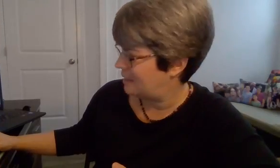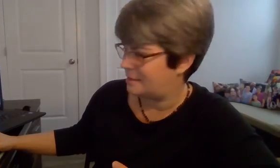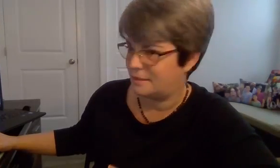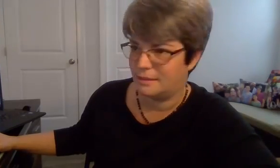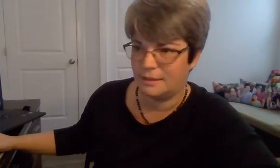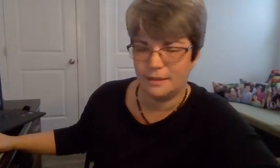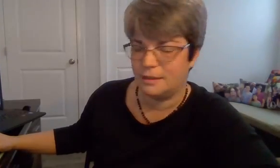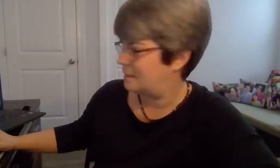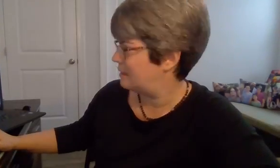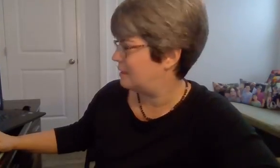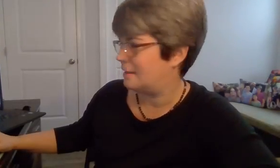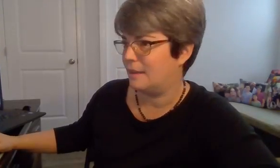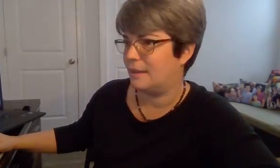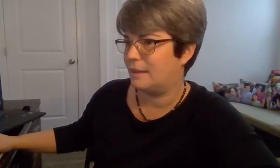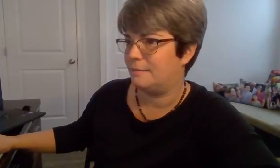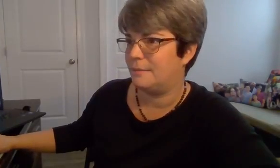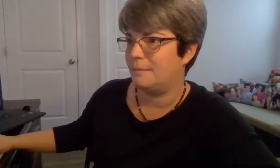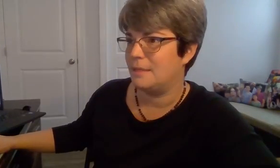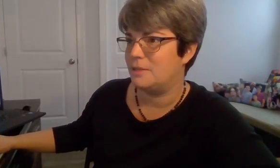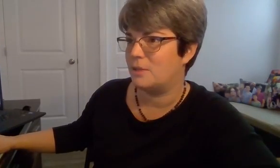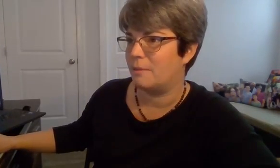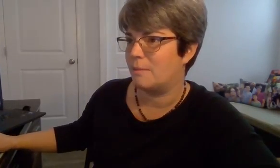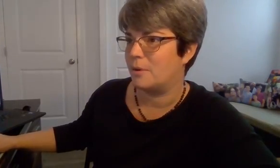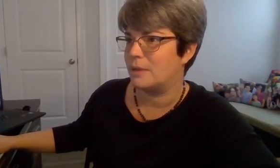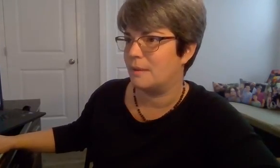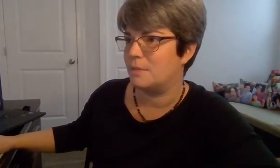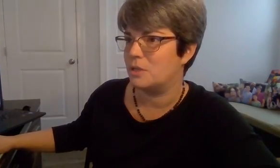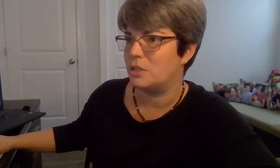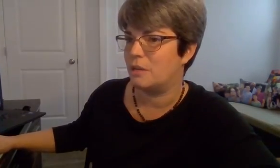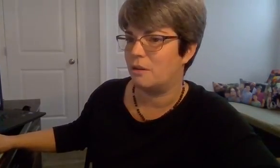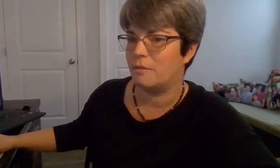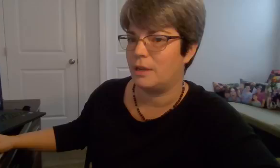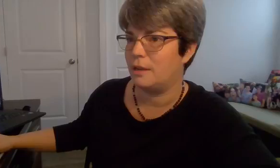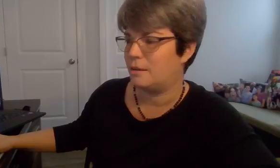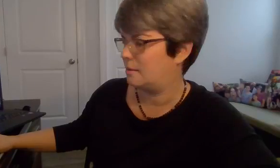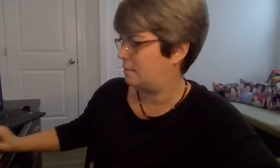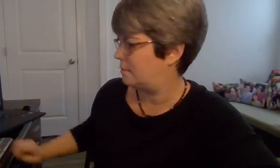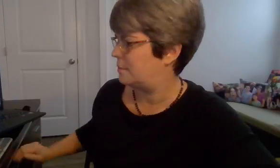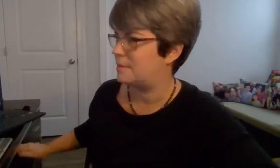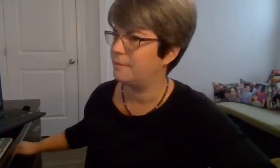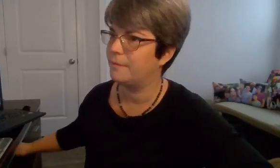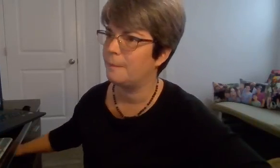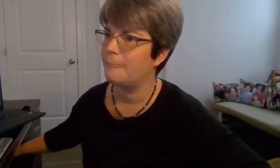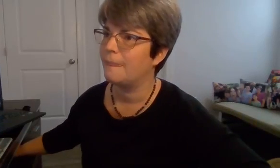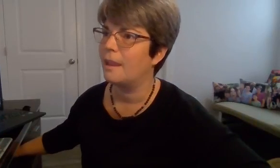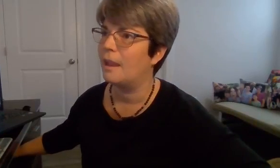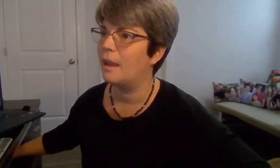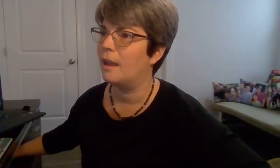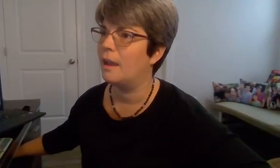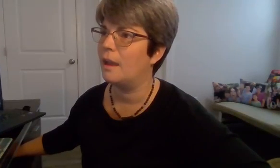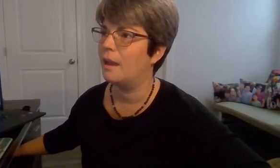But let me try one more time to share it over here. Oops.